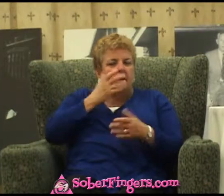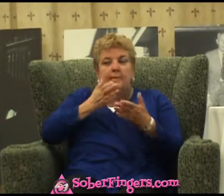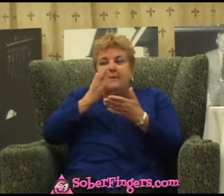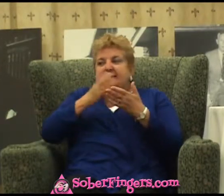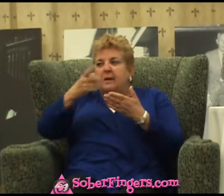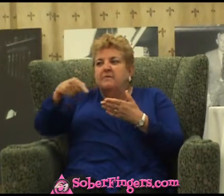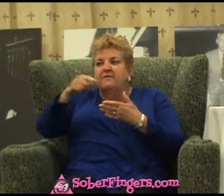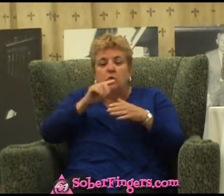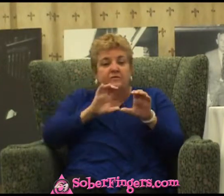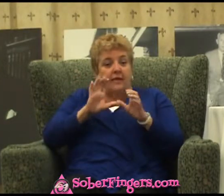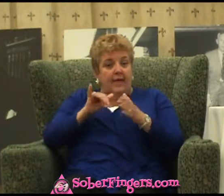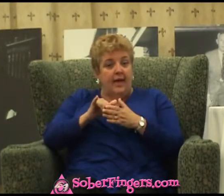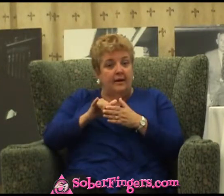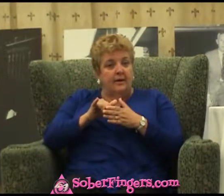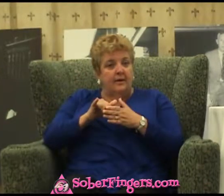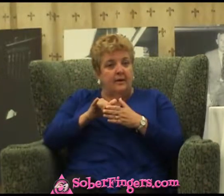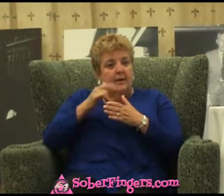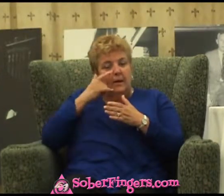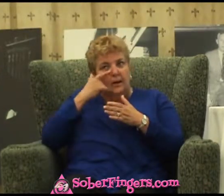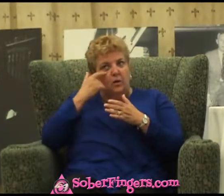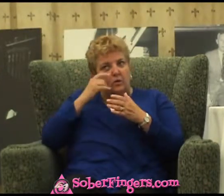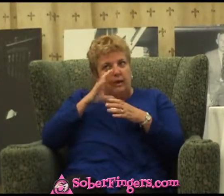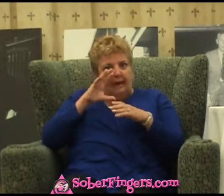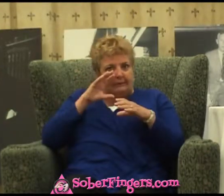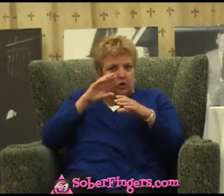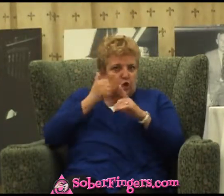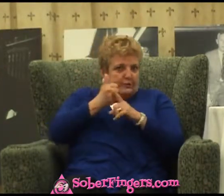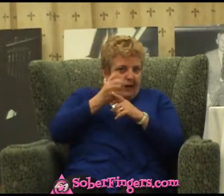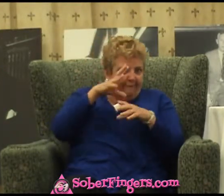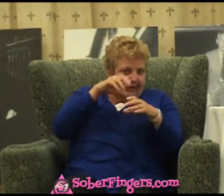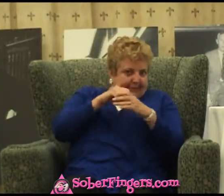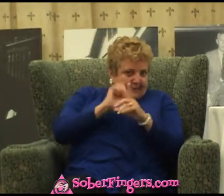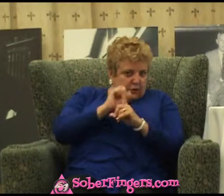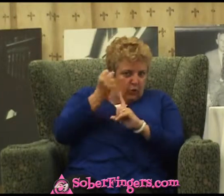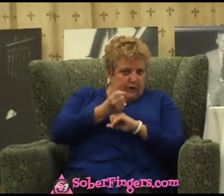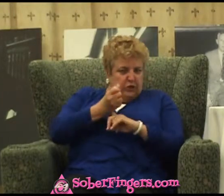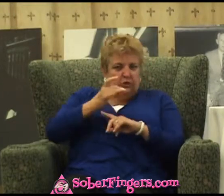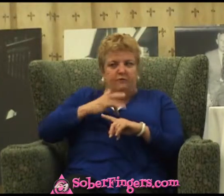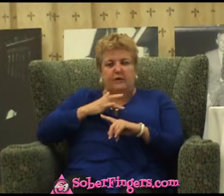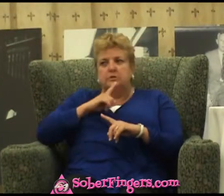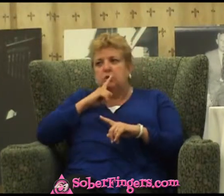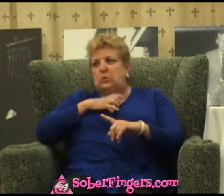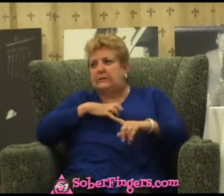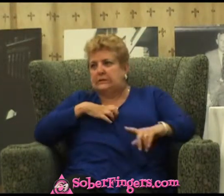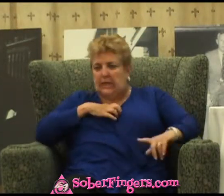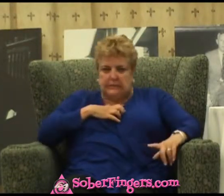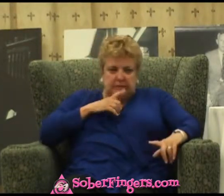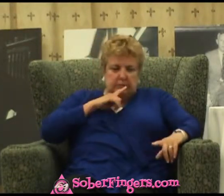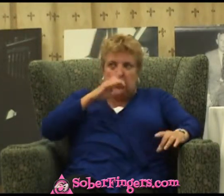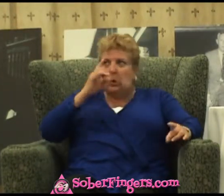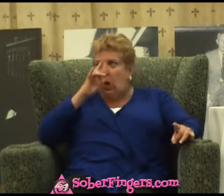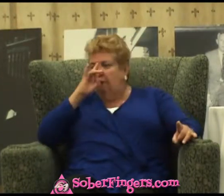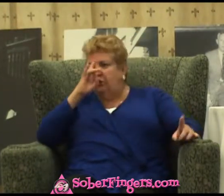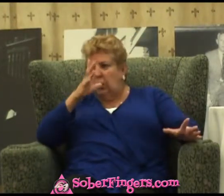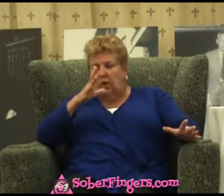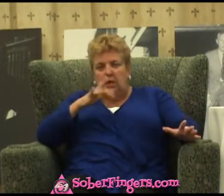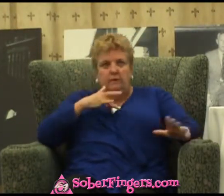know, you got in a situation that was so disgusting and awful and that you just aren't going to